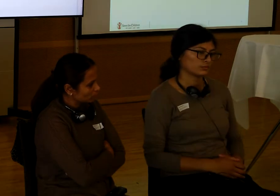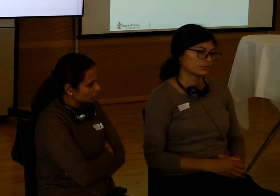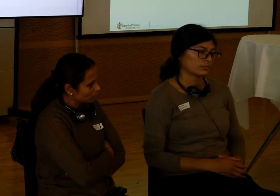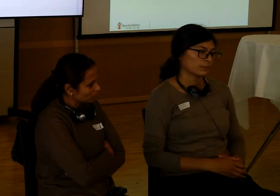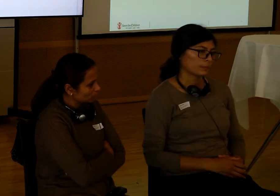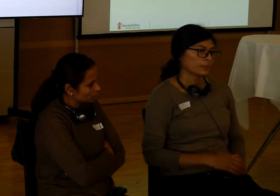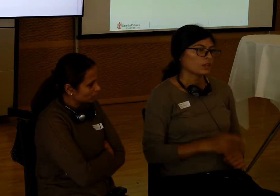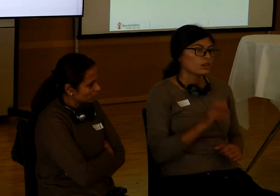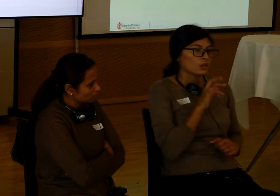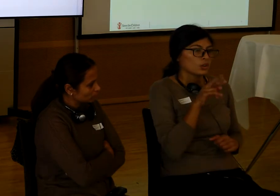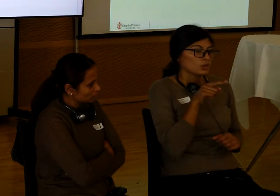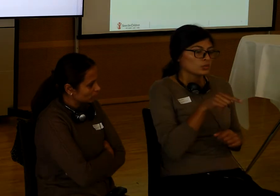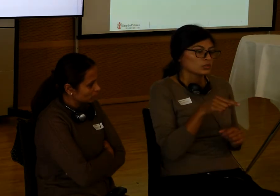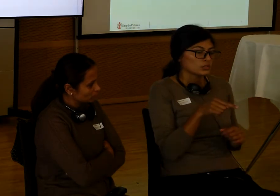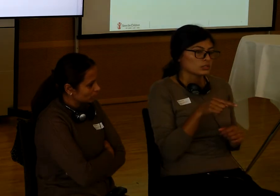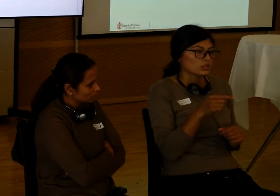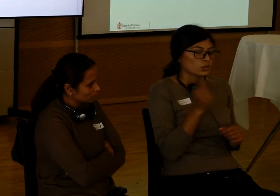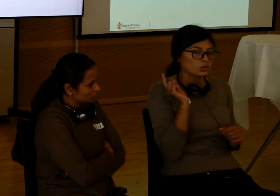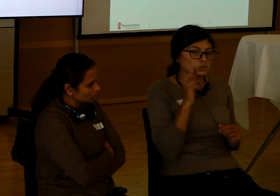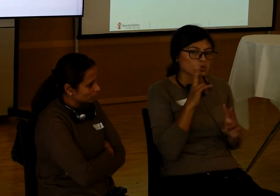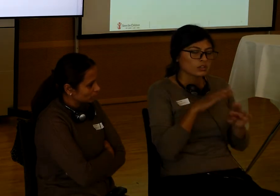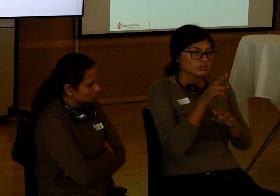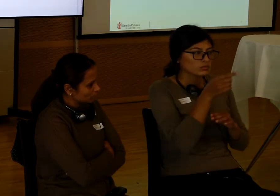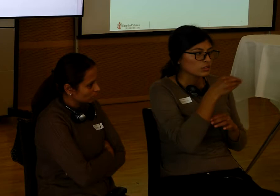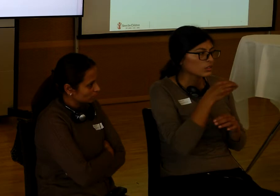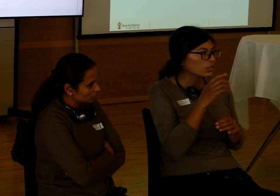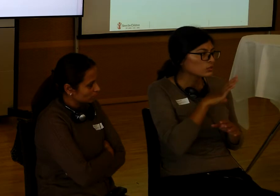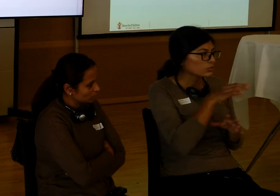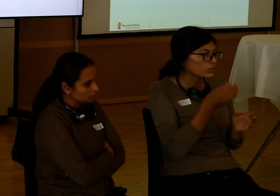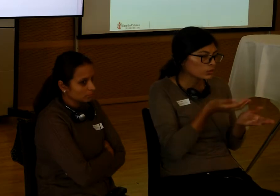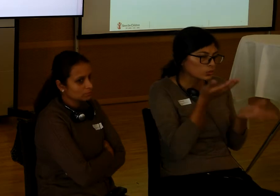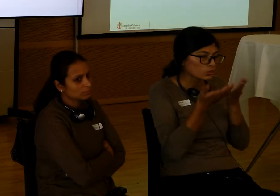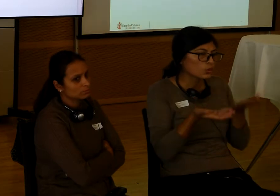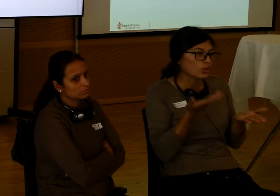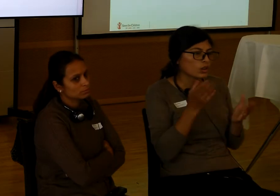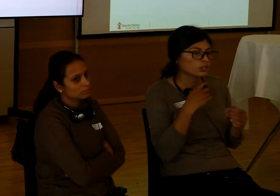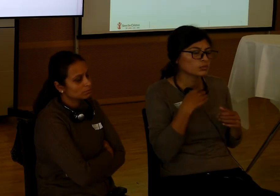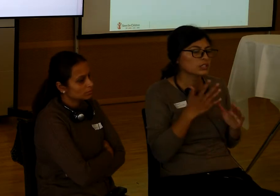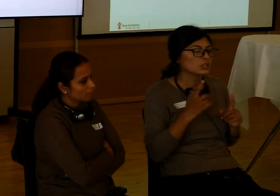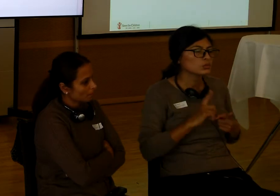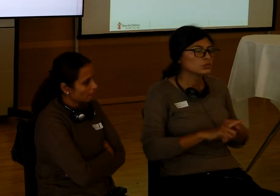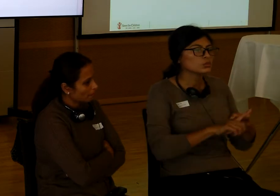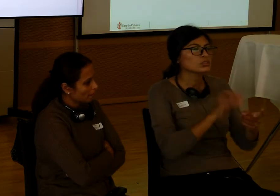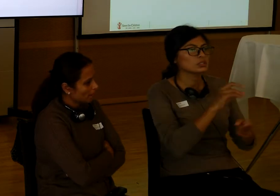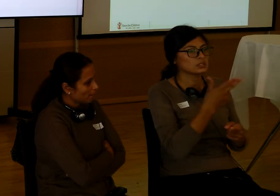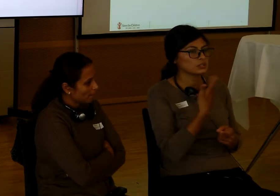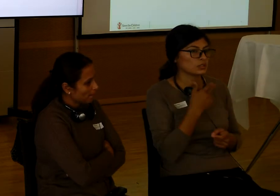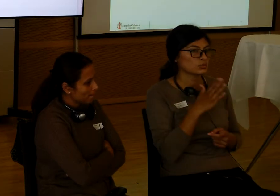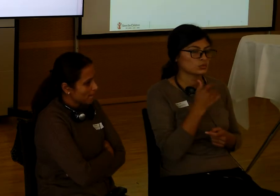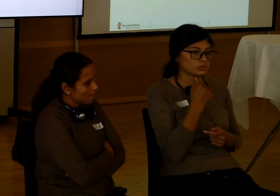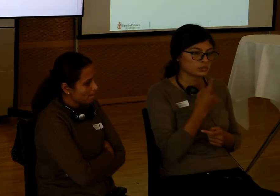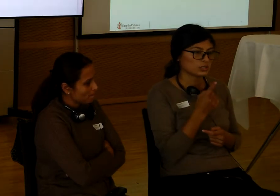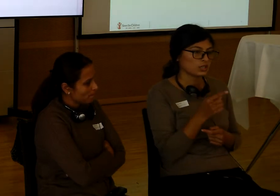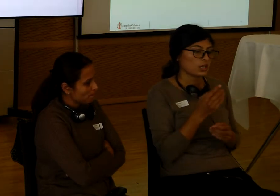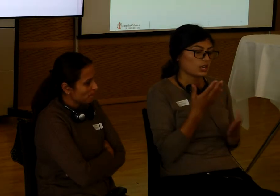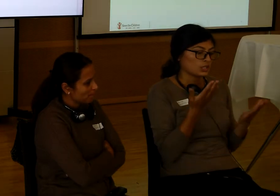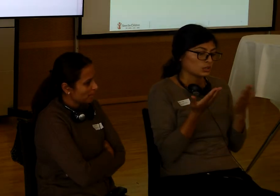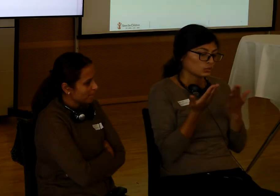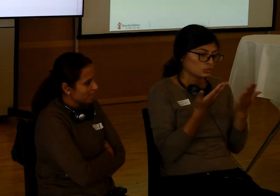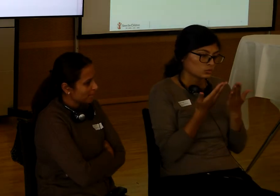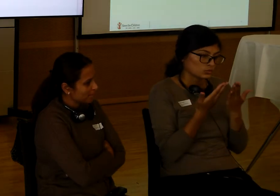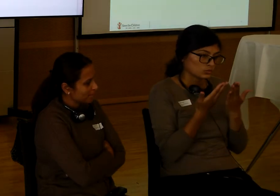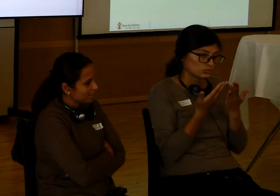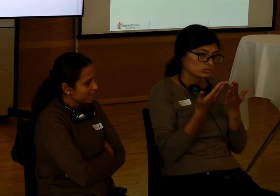This is probably familiar to you, but I still find it important to emphasize that just because schools are not